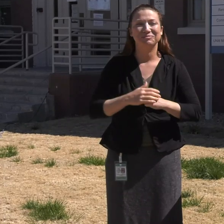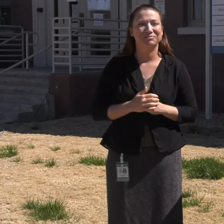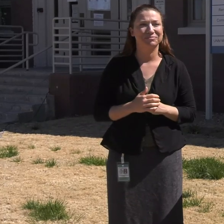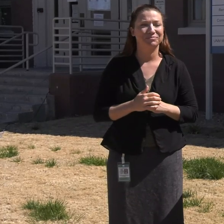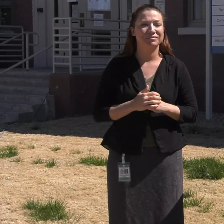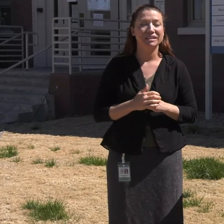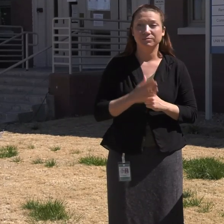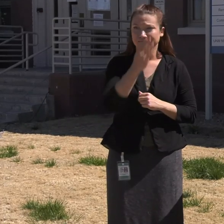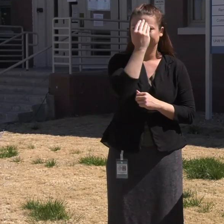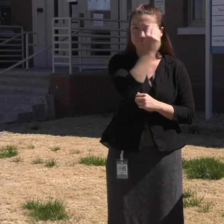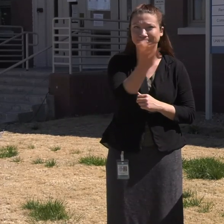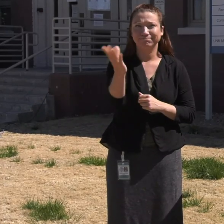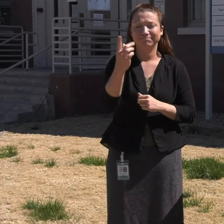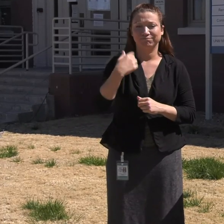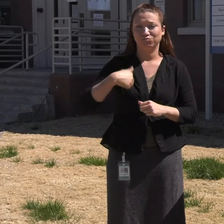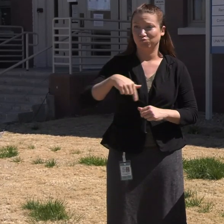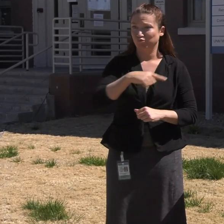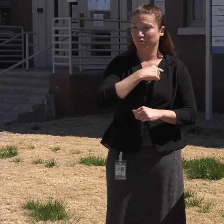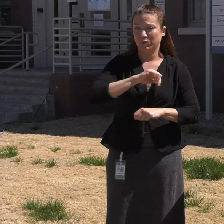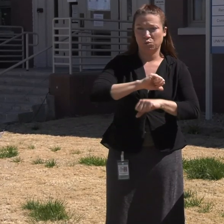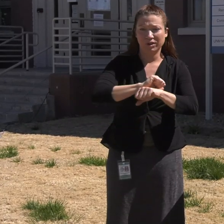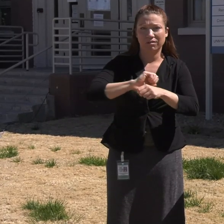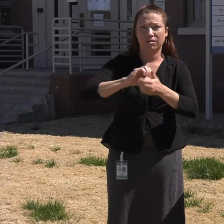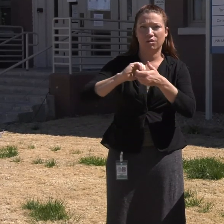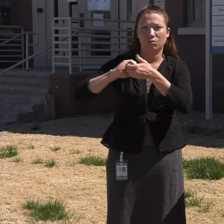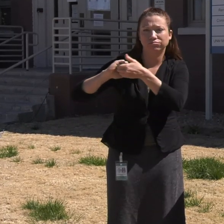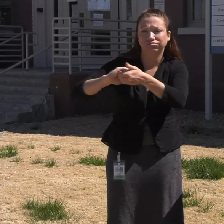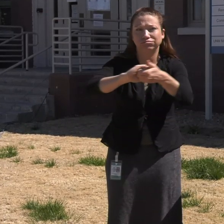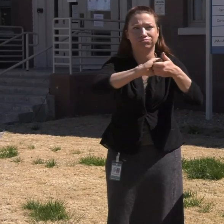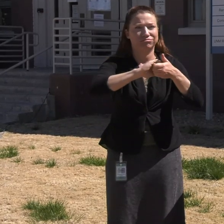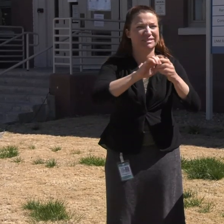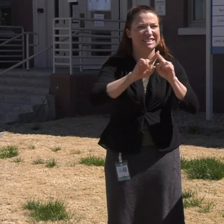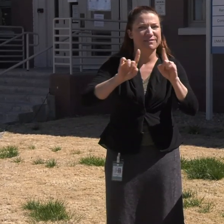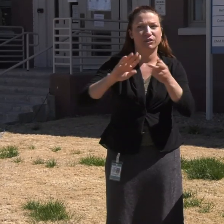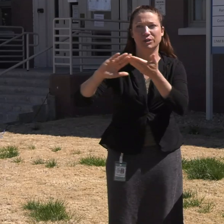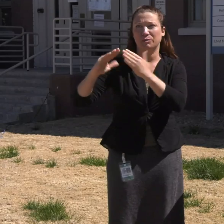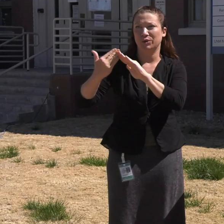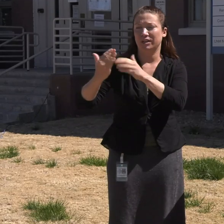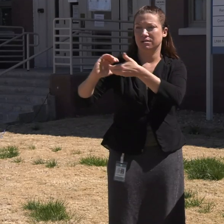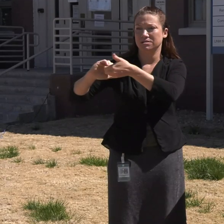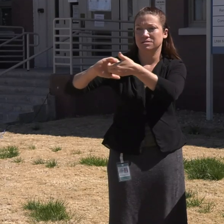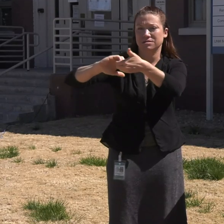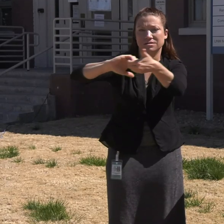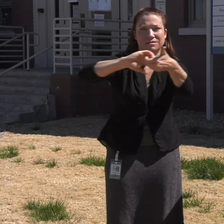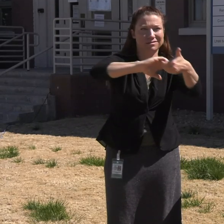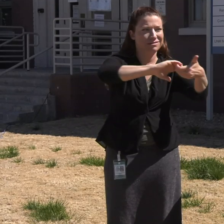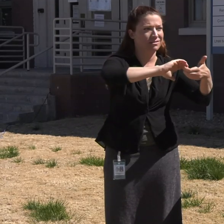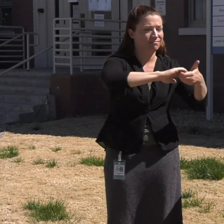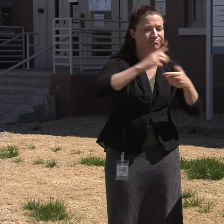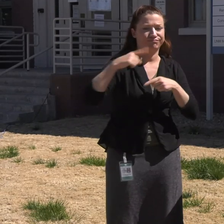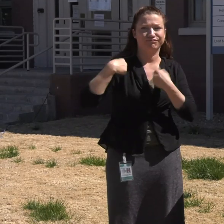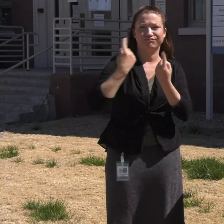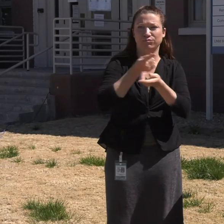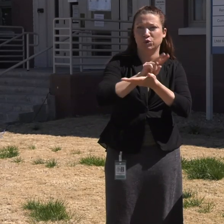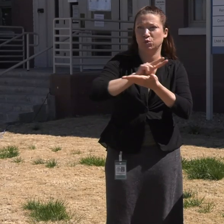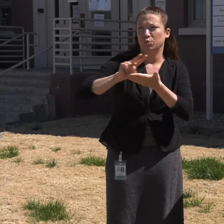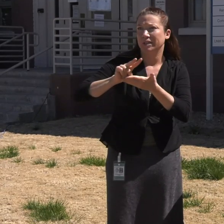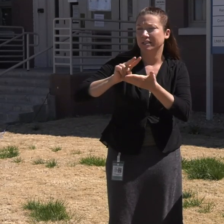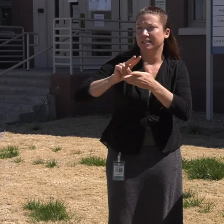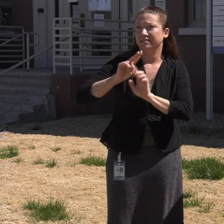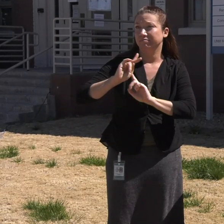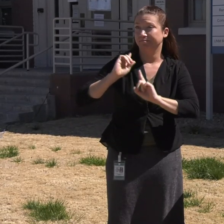We have been working closely with our community partners over the last 2 weeks to quickly put in a